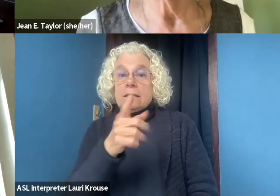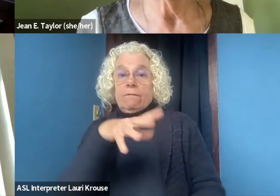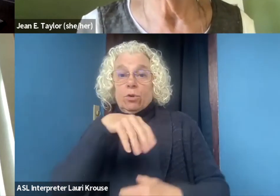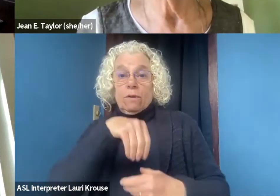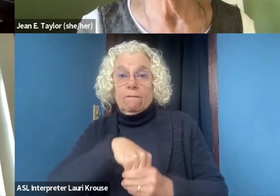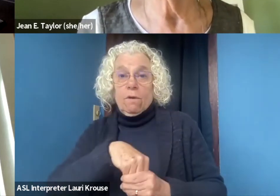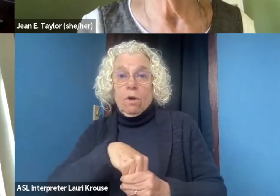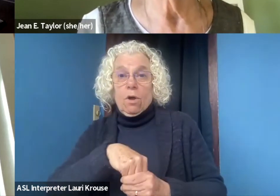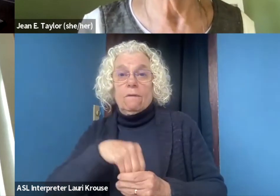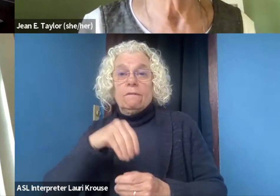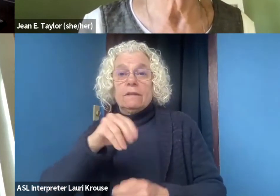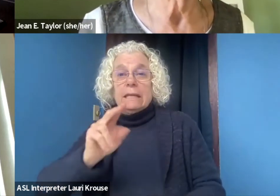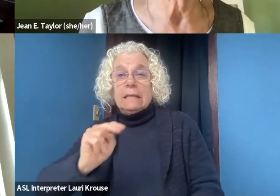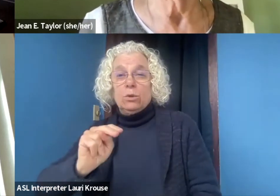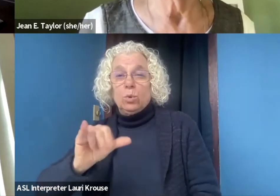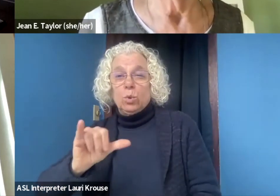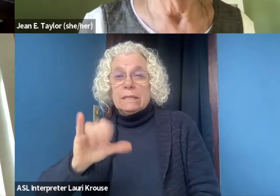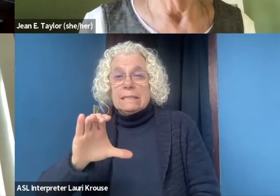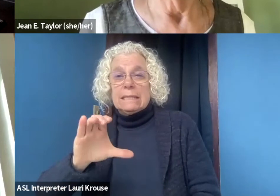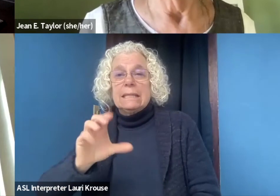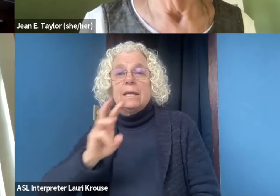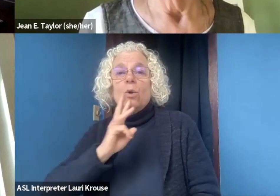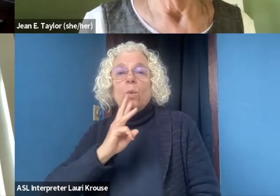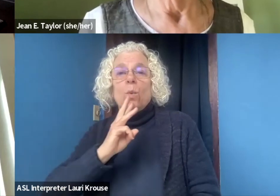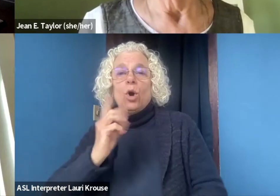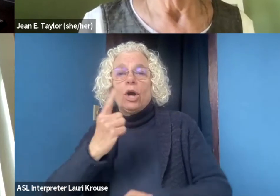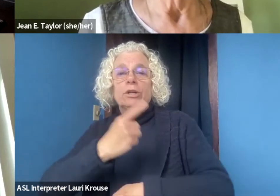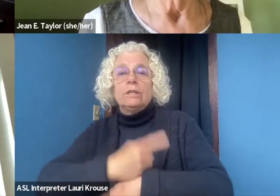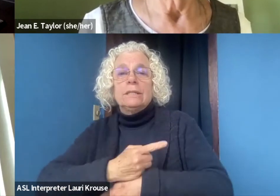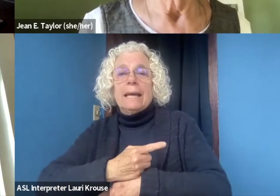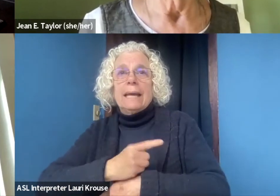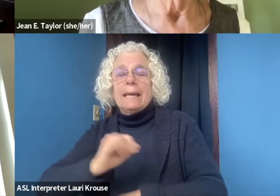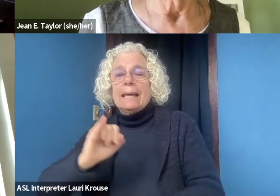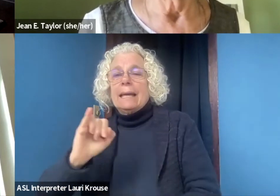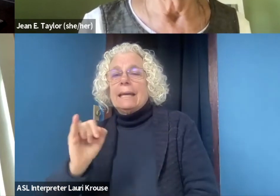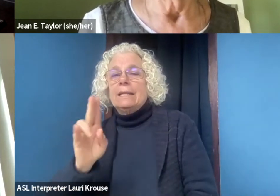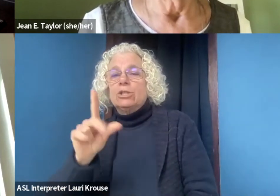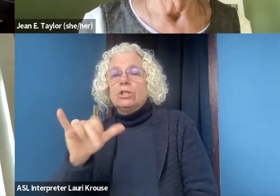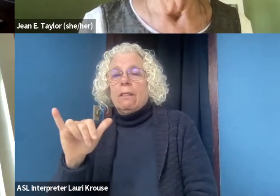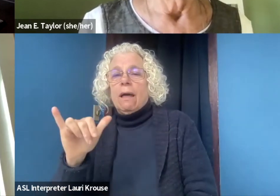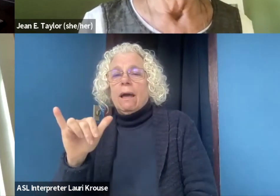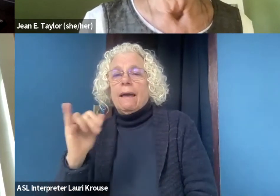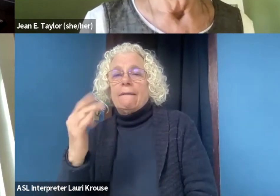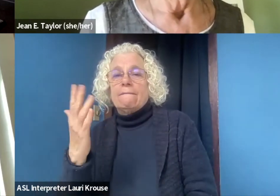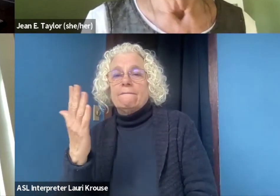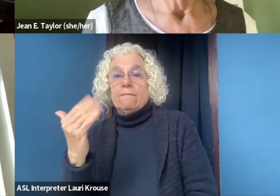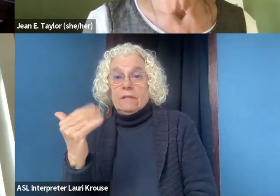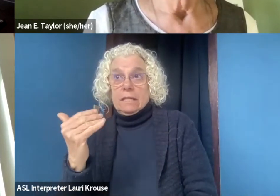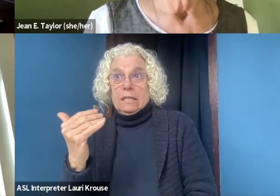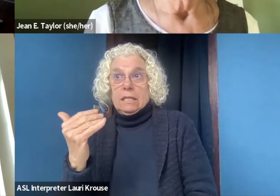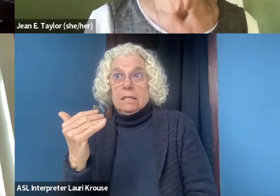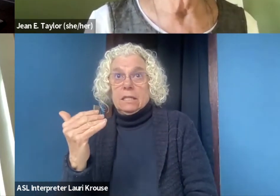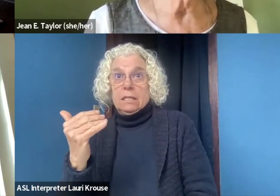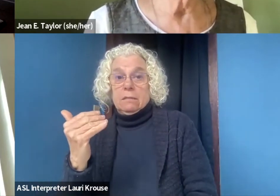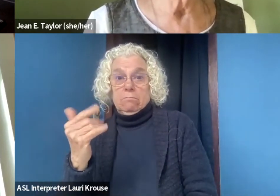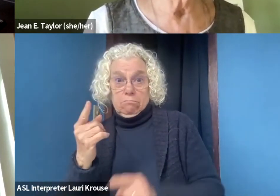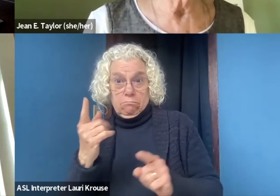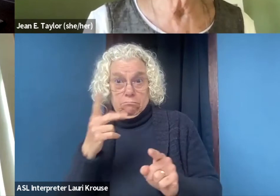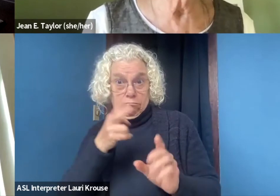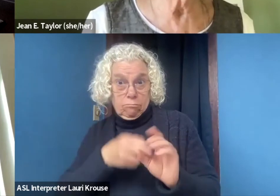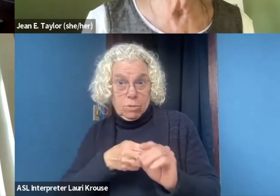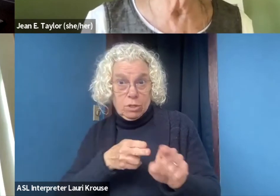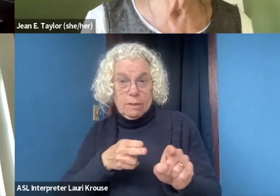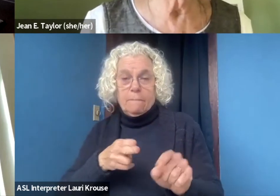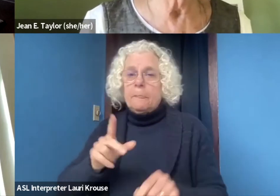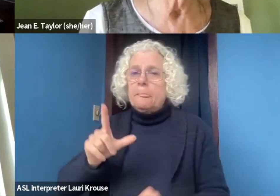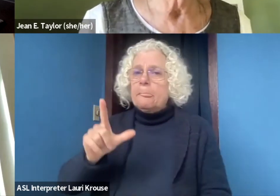Day, which this year will be on July 16th? It's organized by the Waterfront Alliance and its partners. That's great. Lynn,